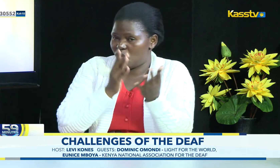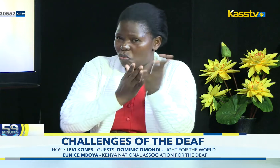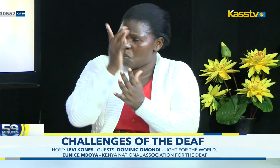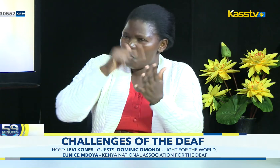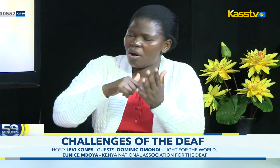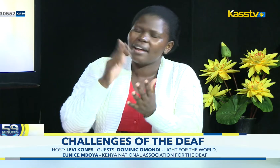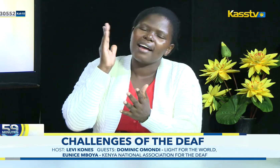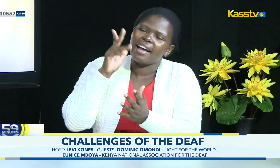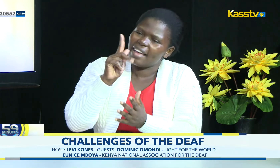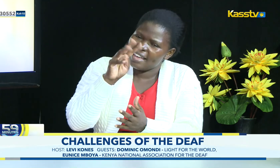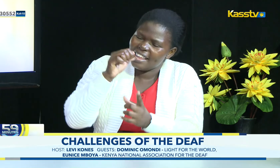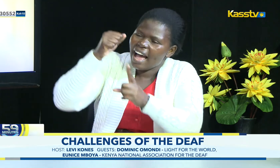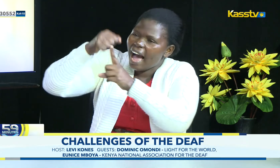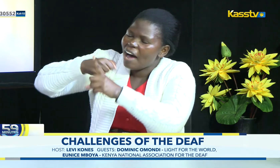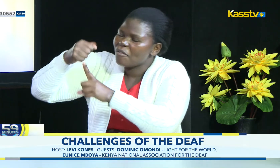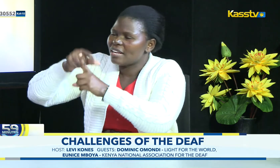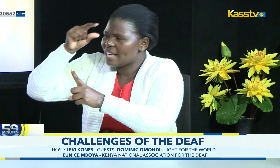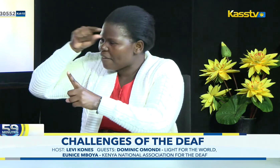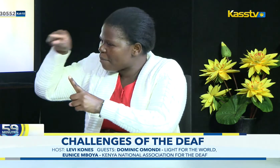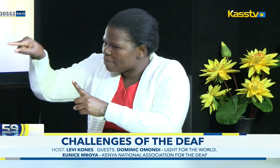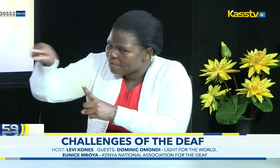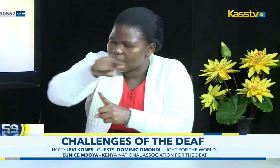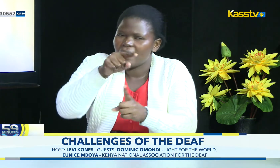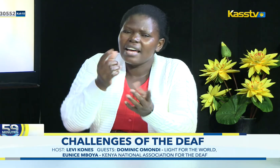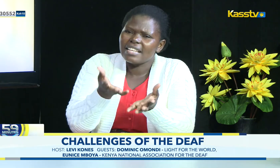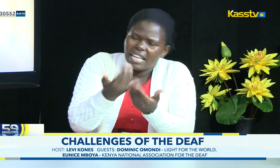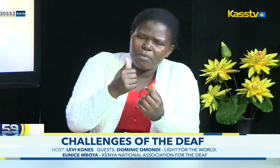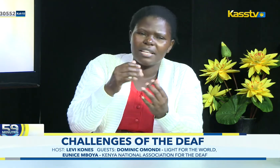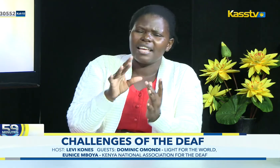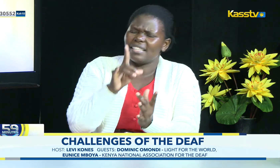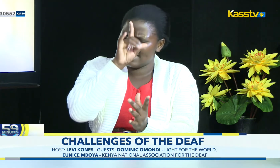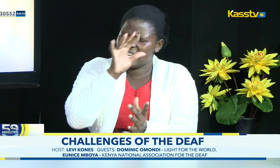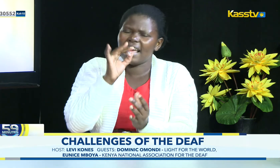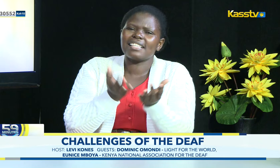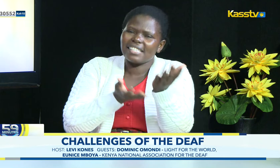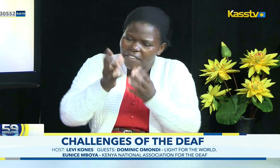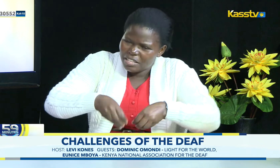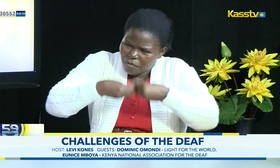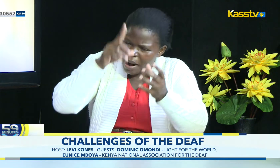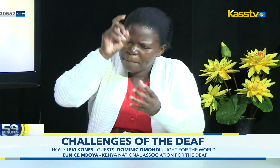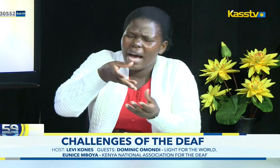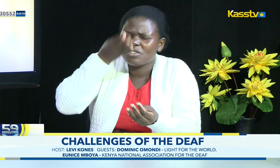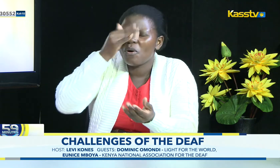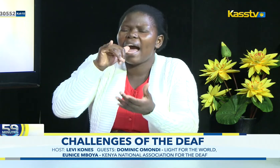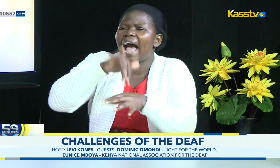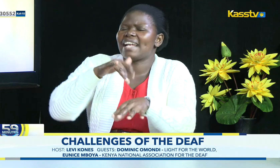wish if we have more awareness on the same, then people will understand. I think we